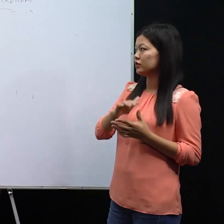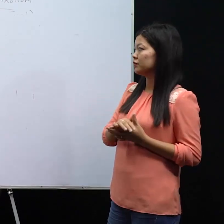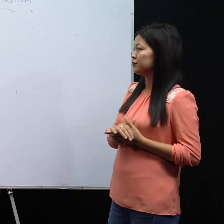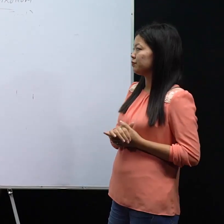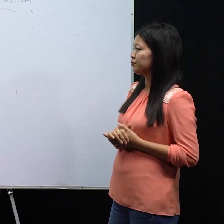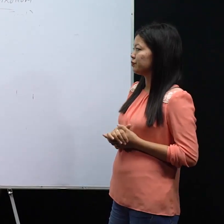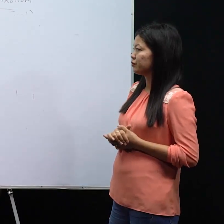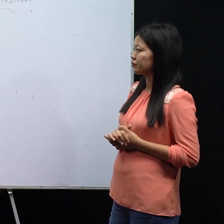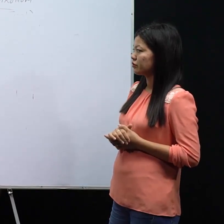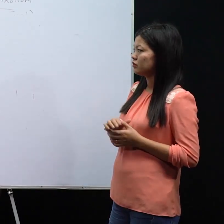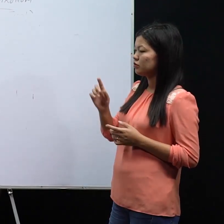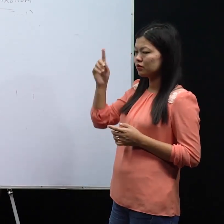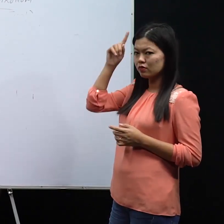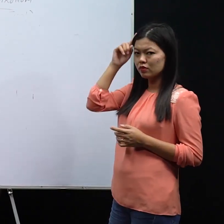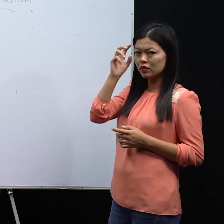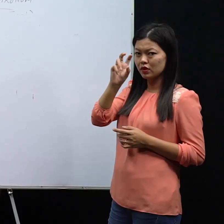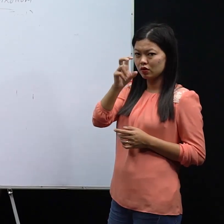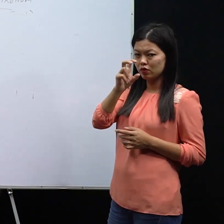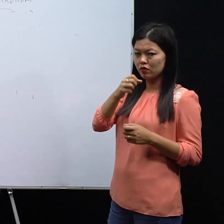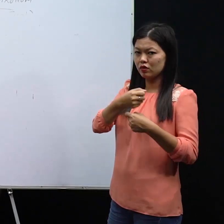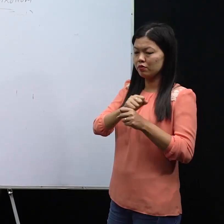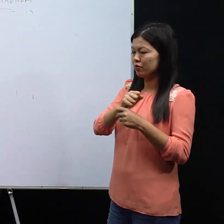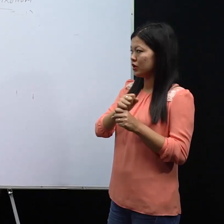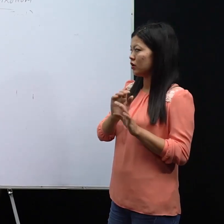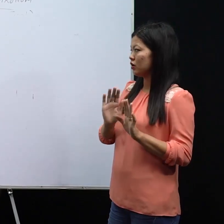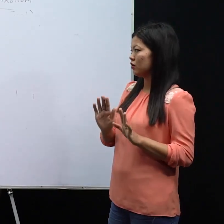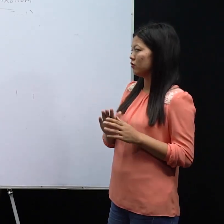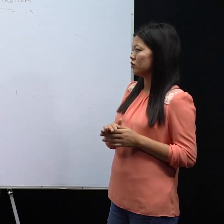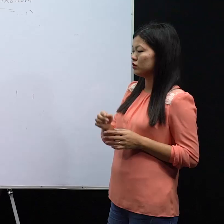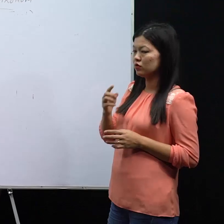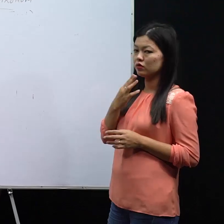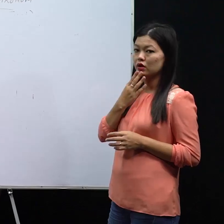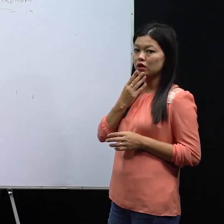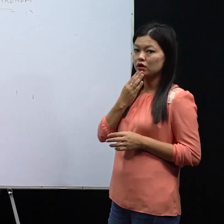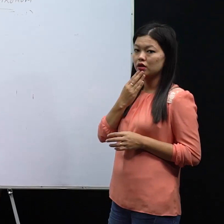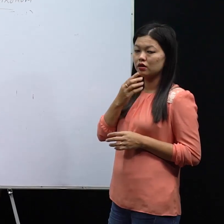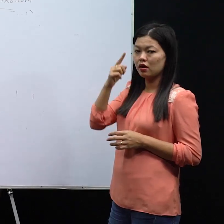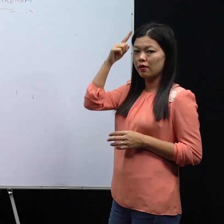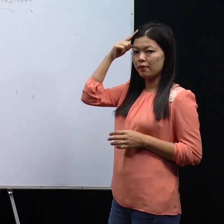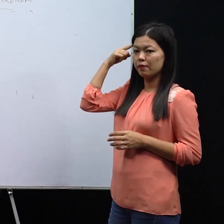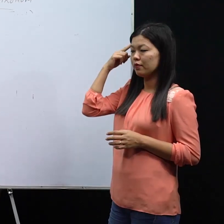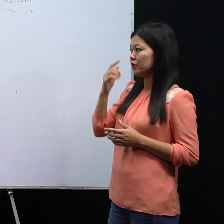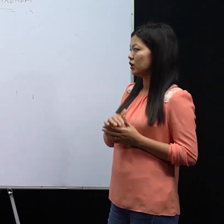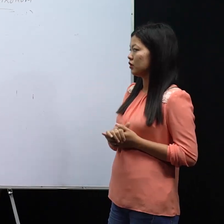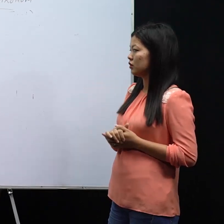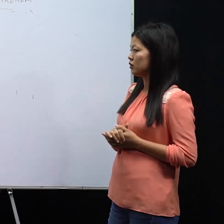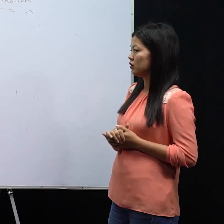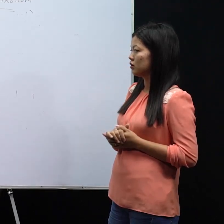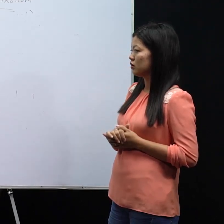since it is a product of coal, it is black in color, okay? It is thick